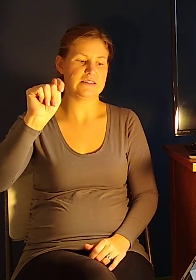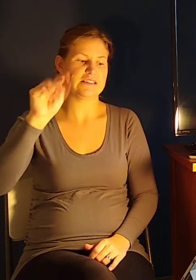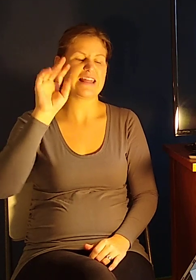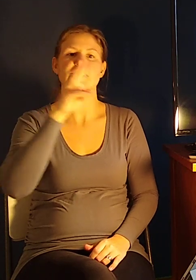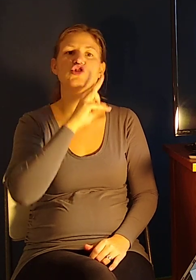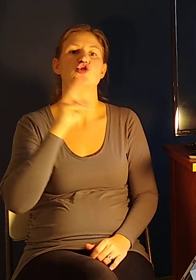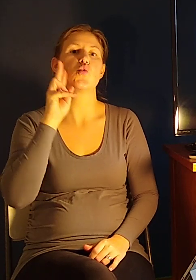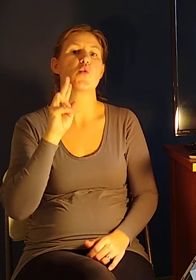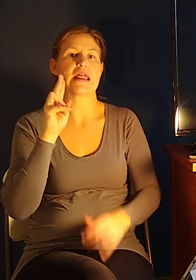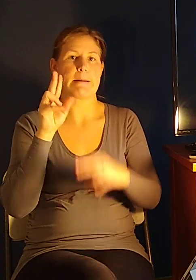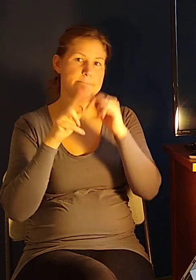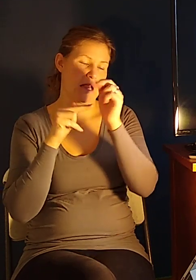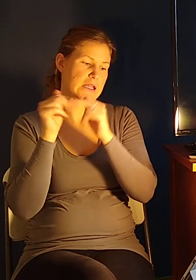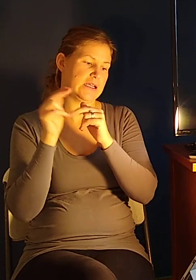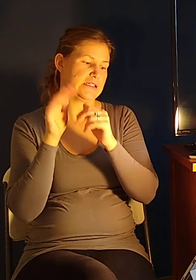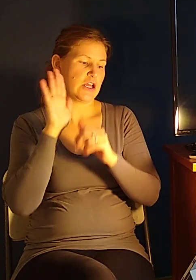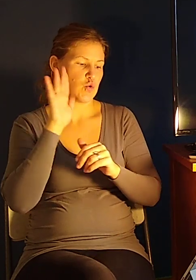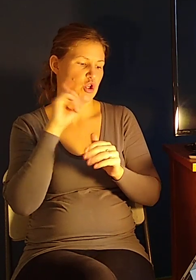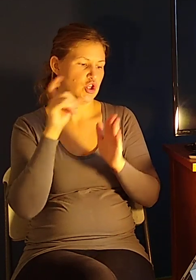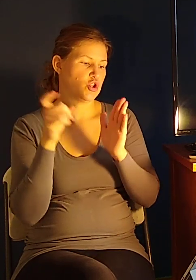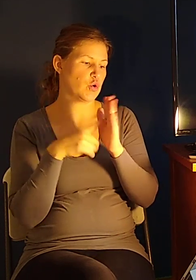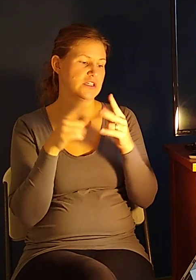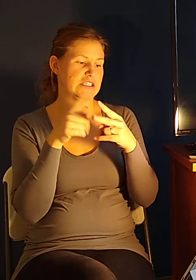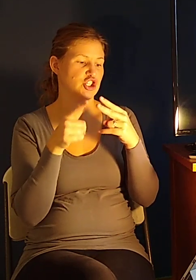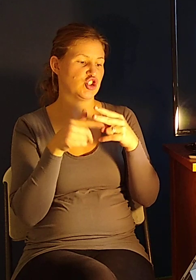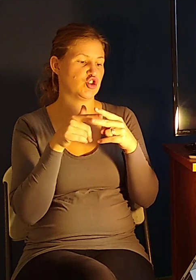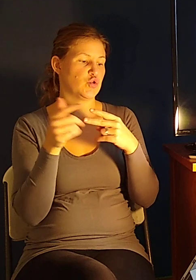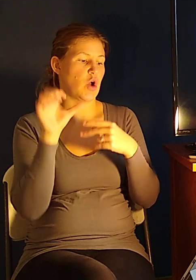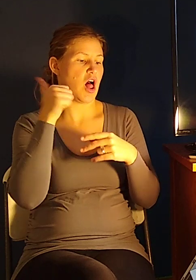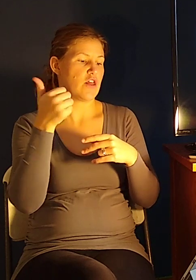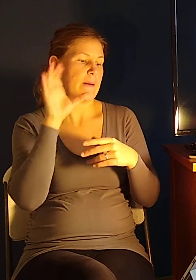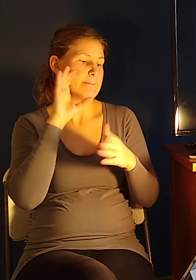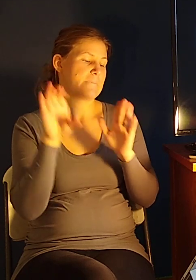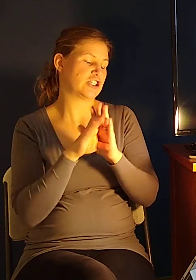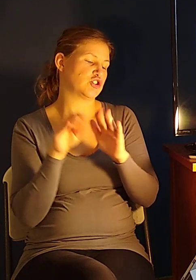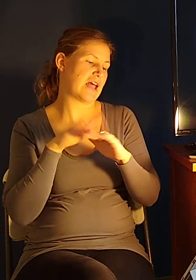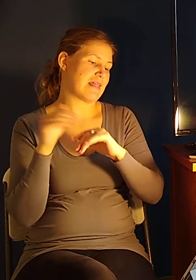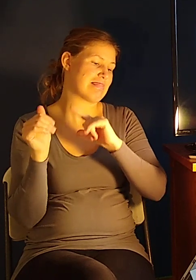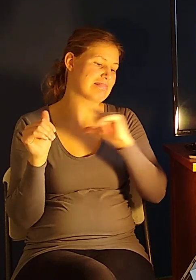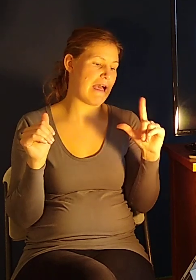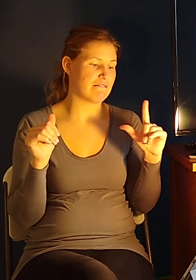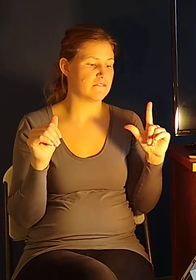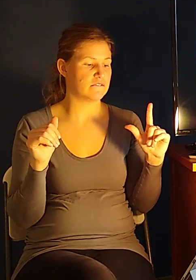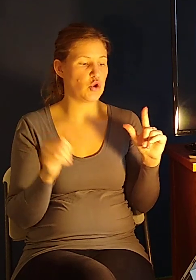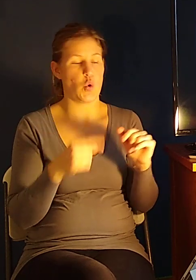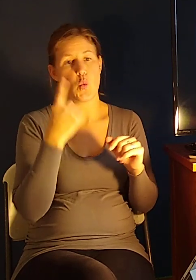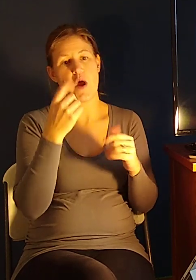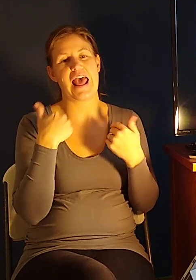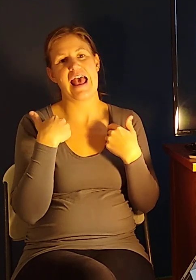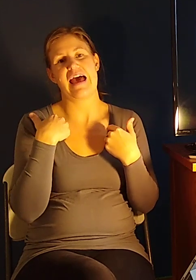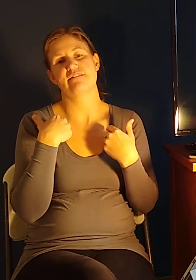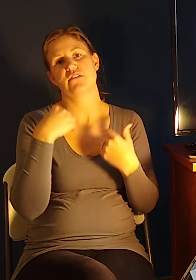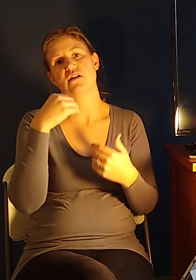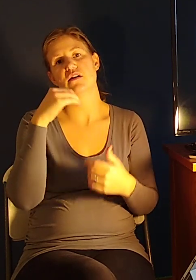buildings. And then you'll notice the two images on the far left. One of them has a Alexander